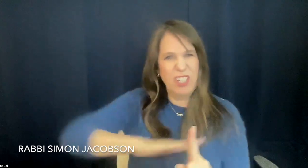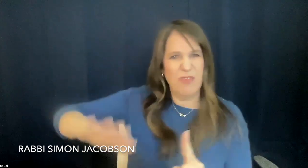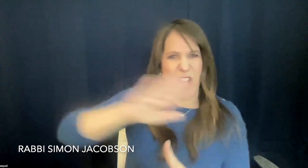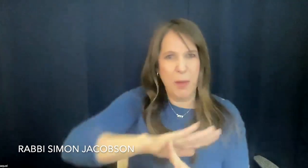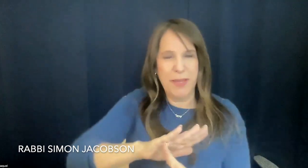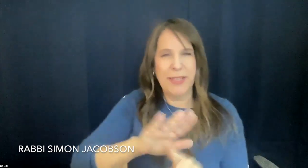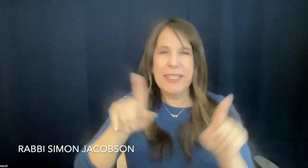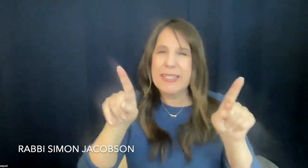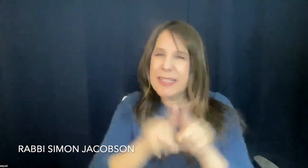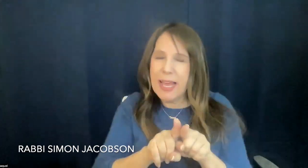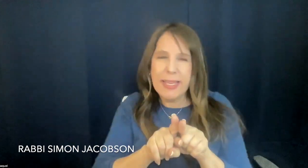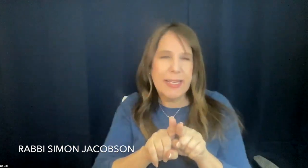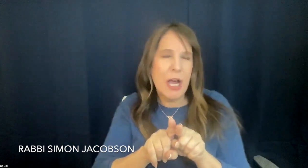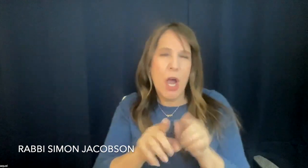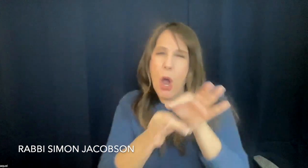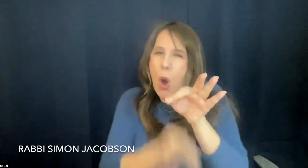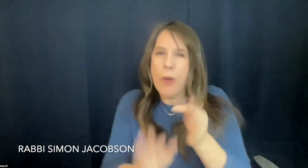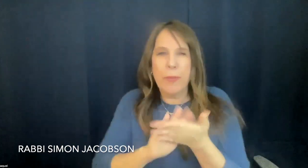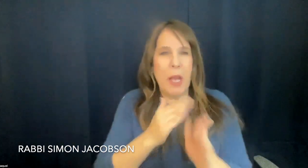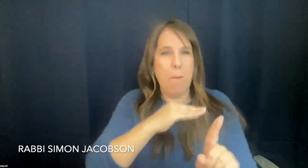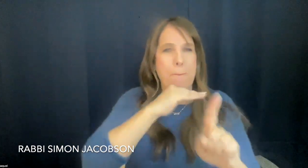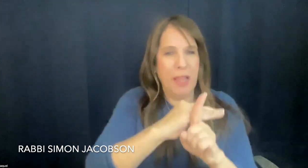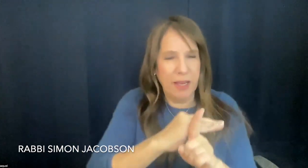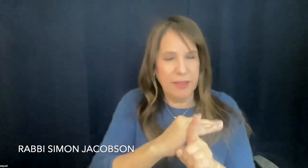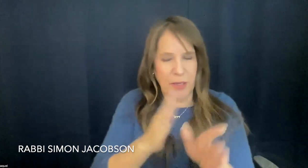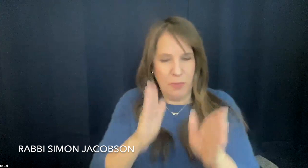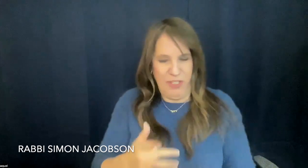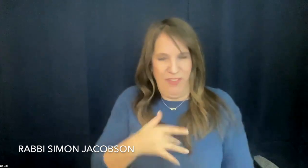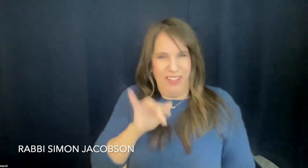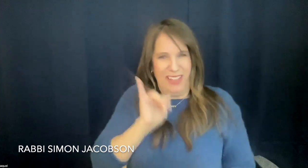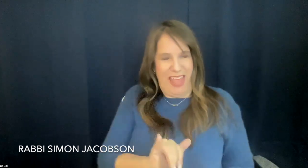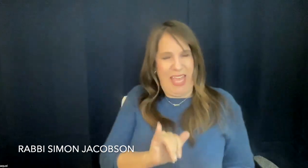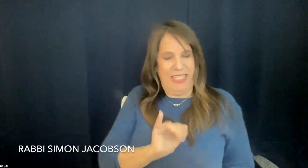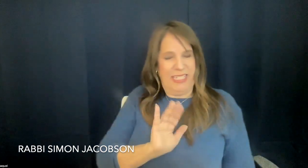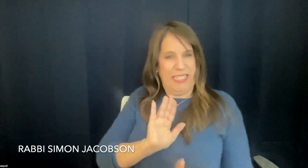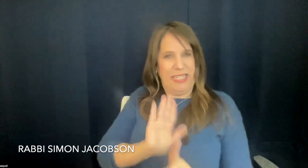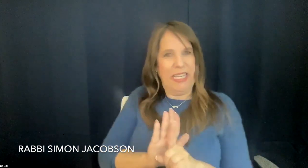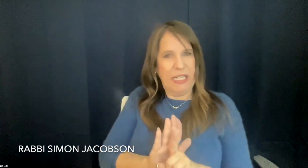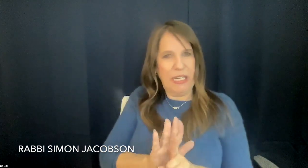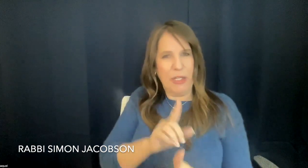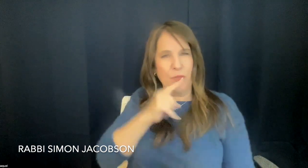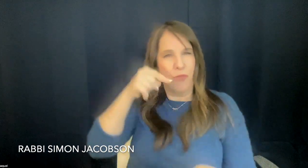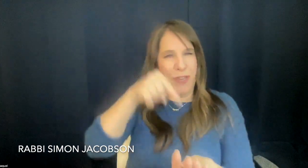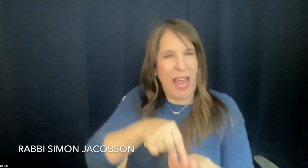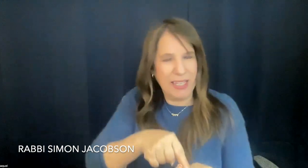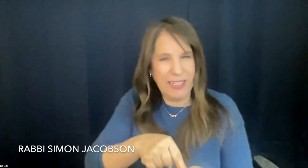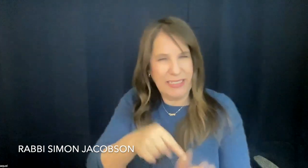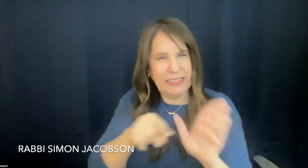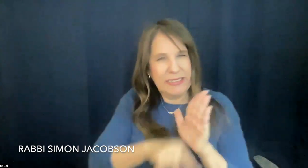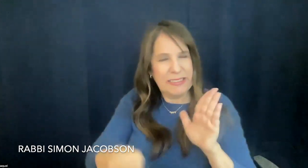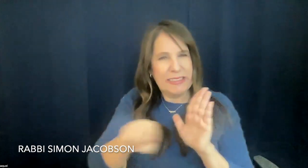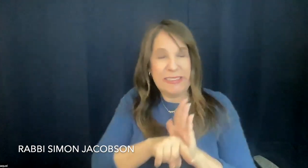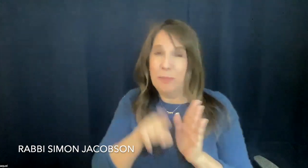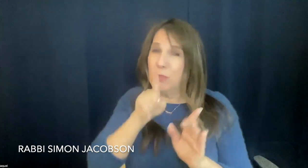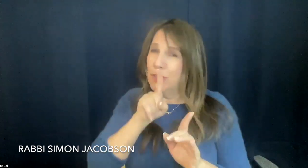reality. But you have to come to discover that your armor, as I said before, is not your reality. Those are only tools. It's only salt at